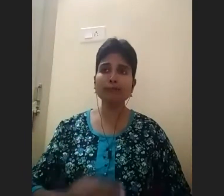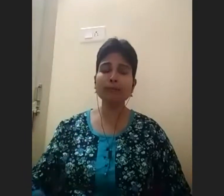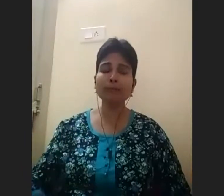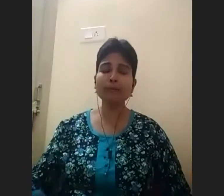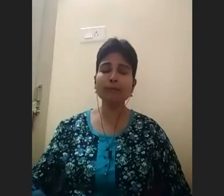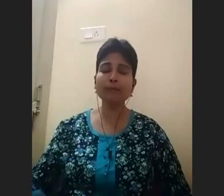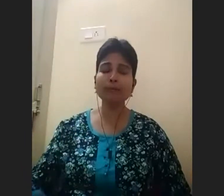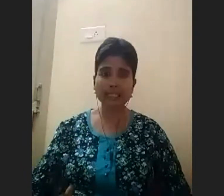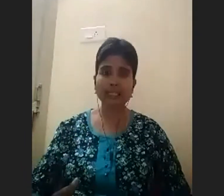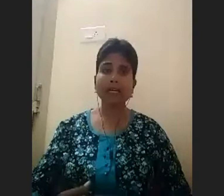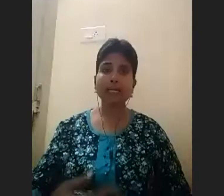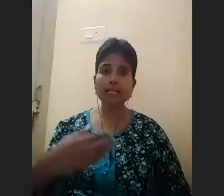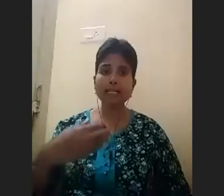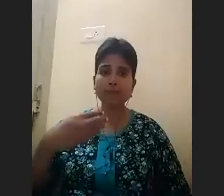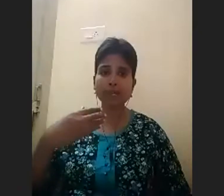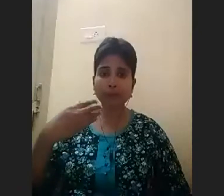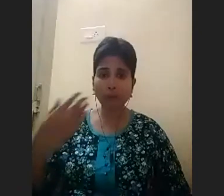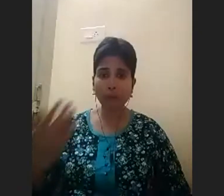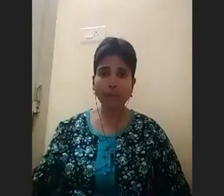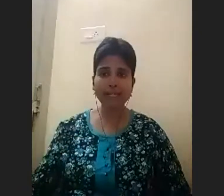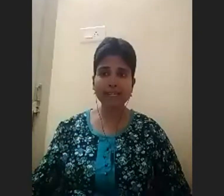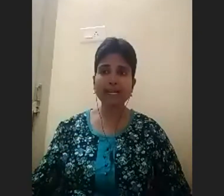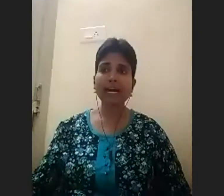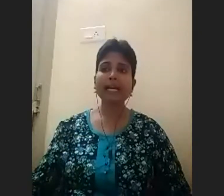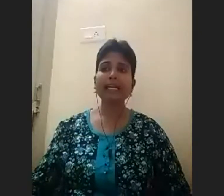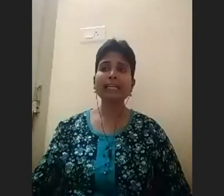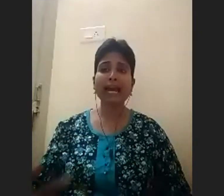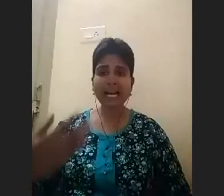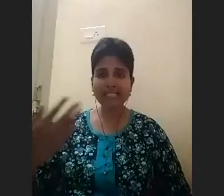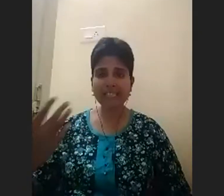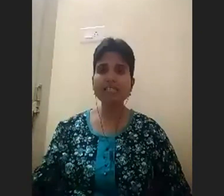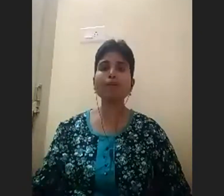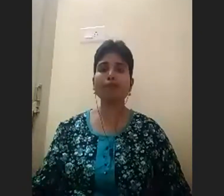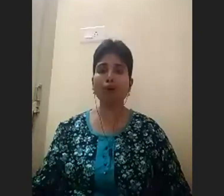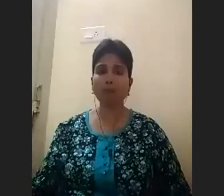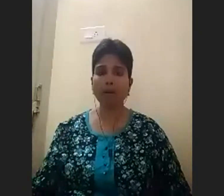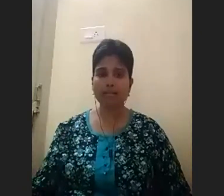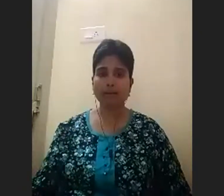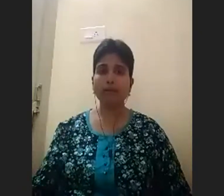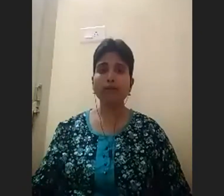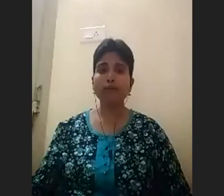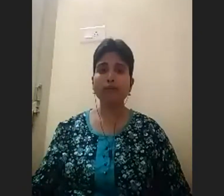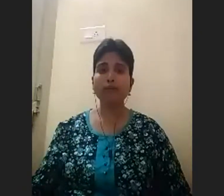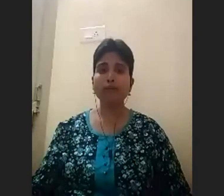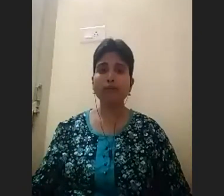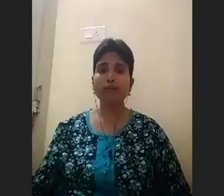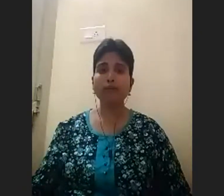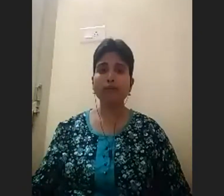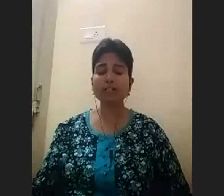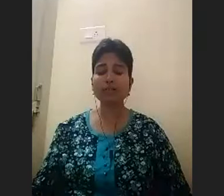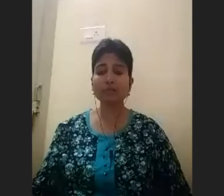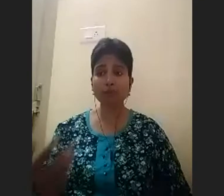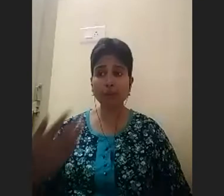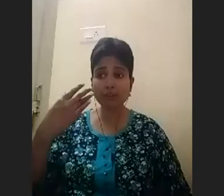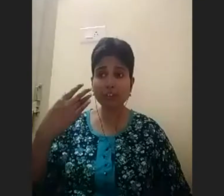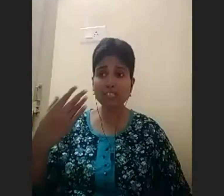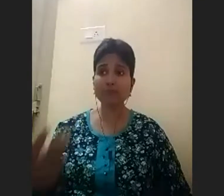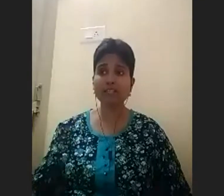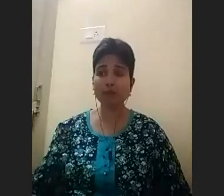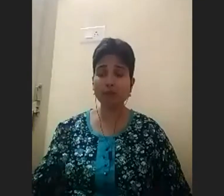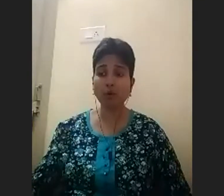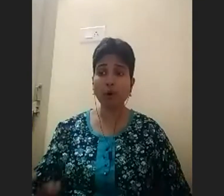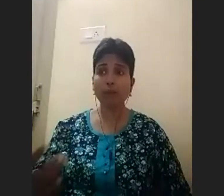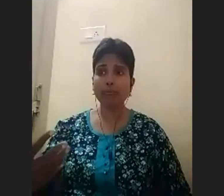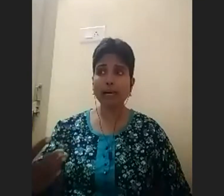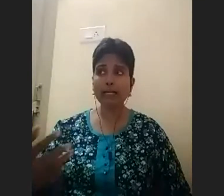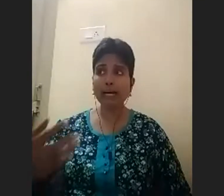the information on health is being provided in accessible formats for all people with disabilities, so that people with